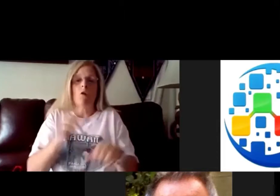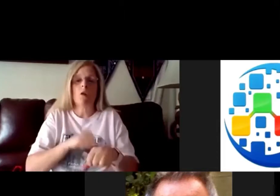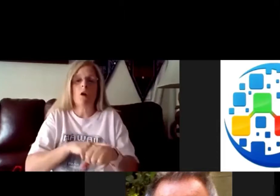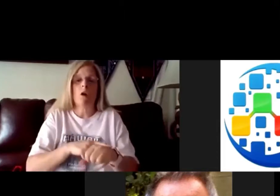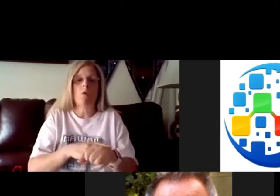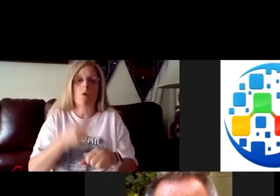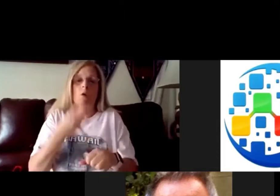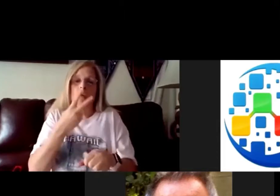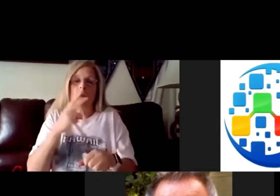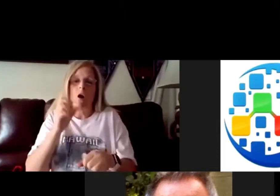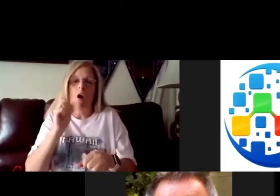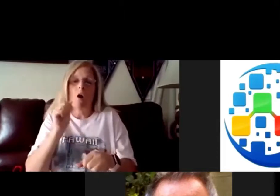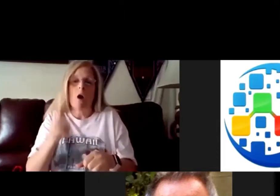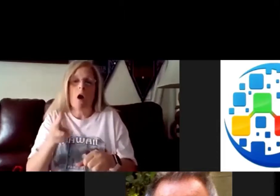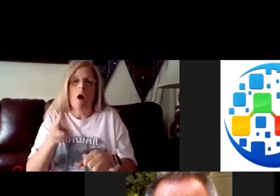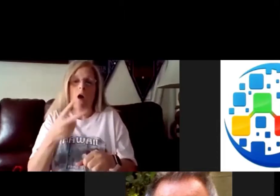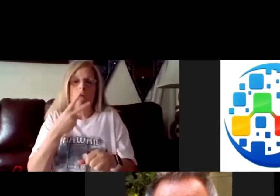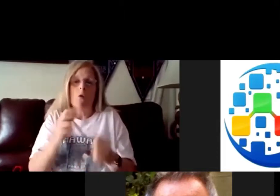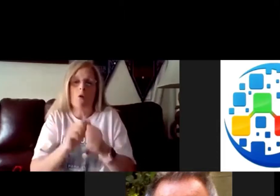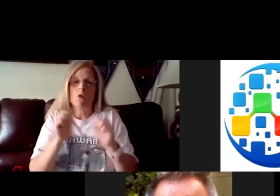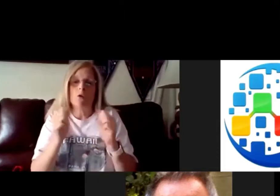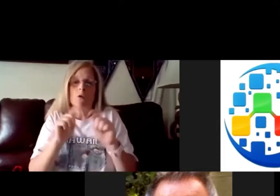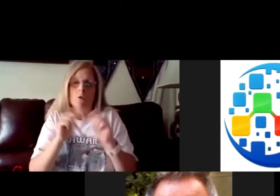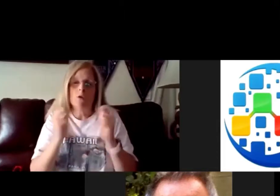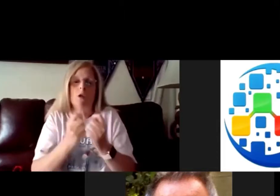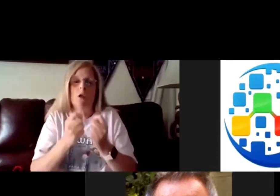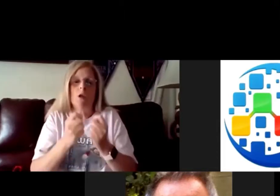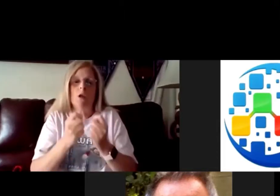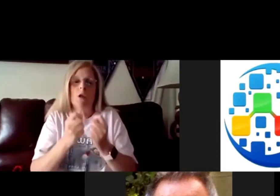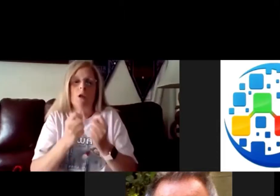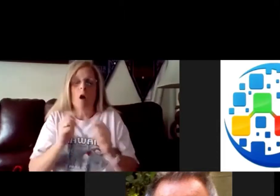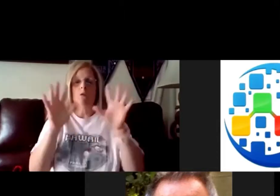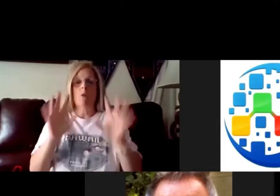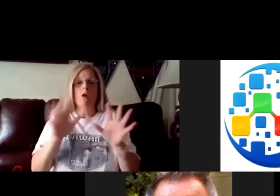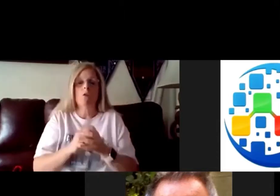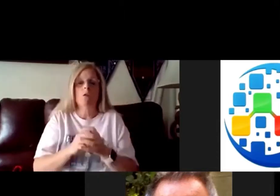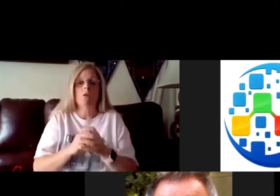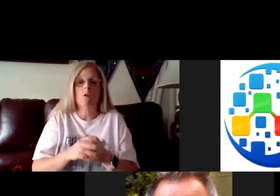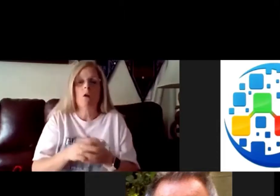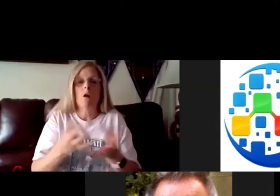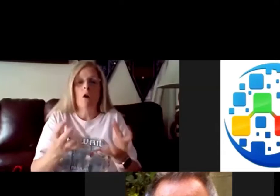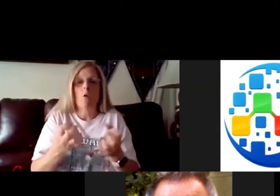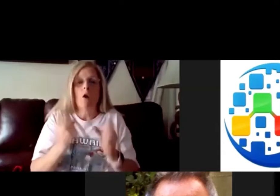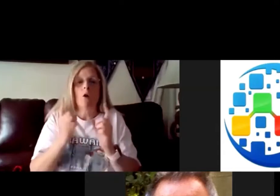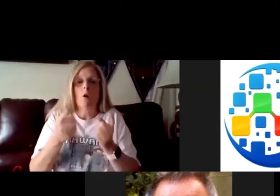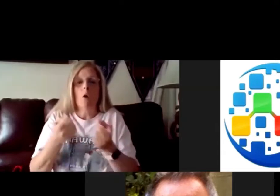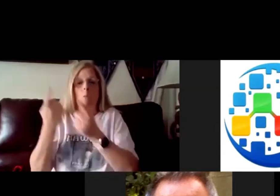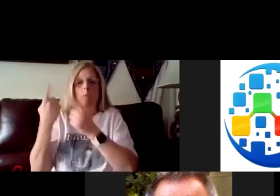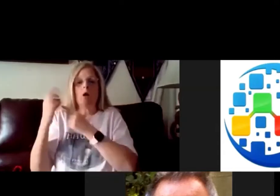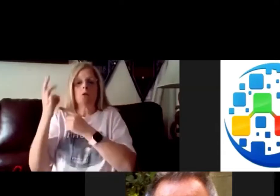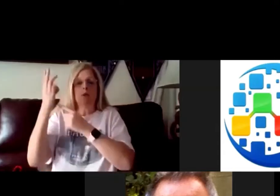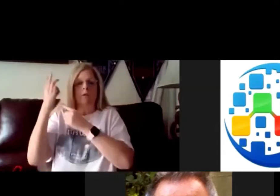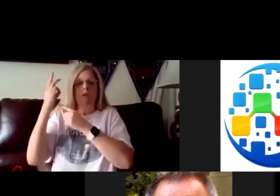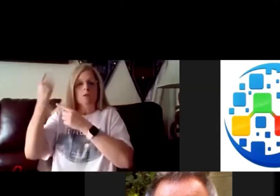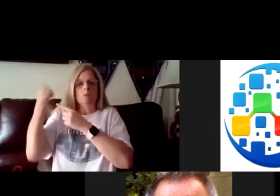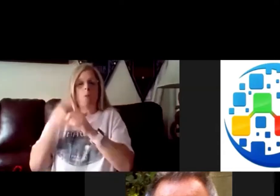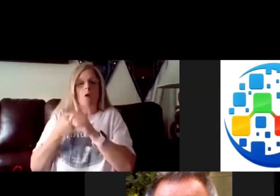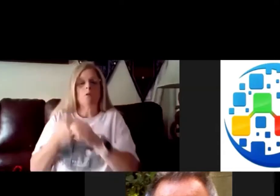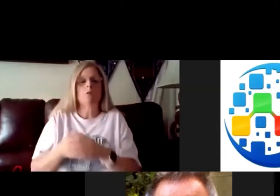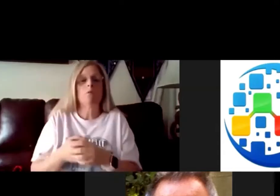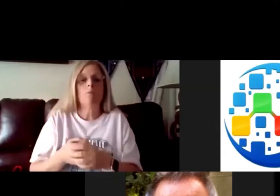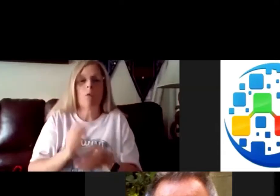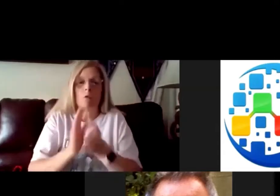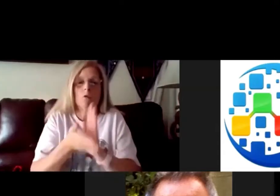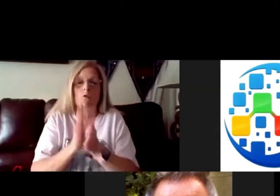team do with traffic, I was amazed. And I want to go back about 6 months and tell you what they did with their traffic sources.